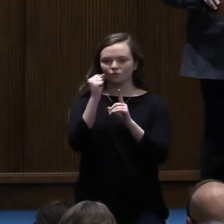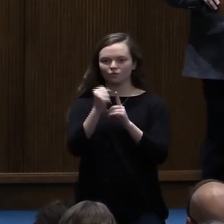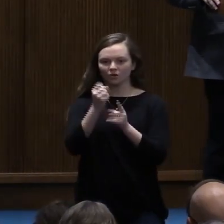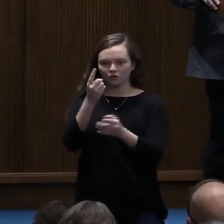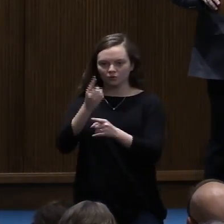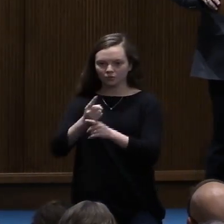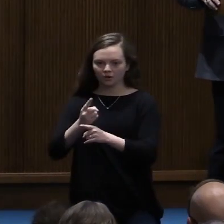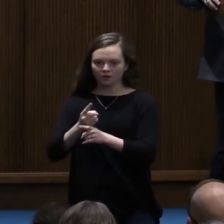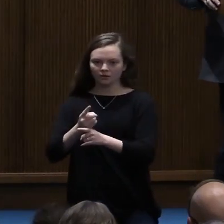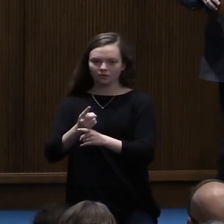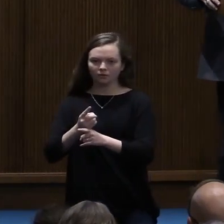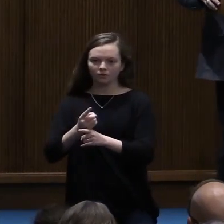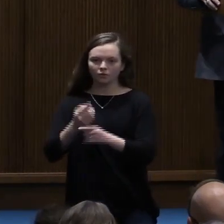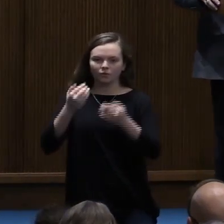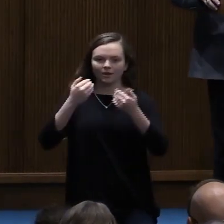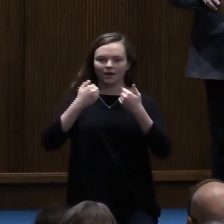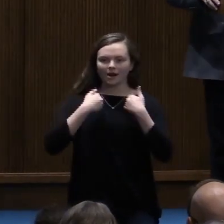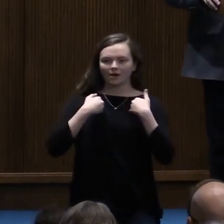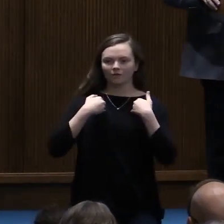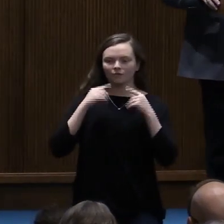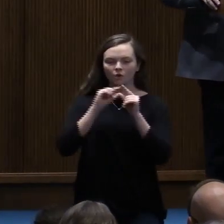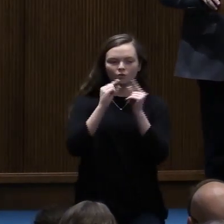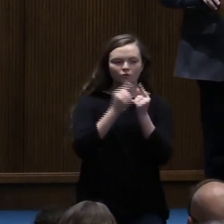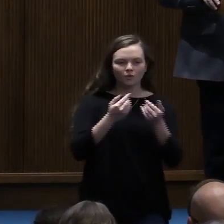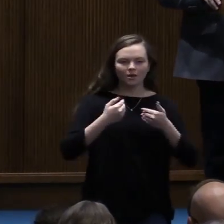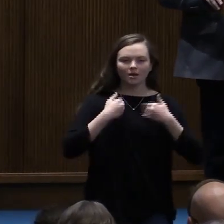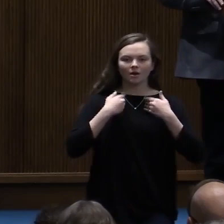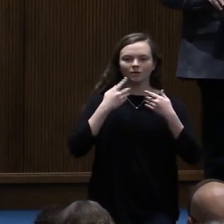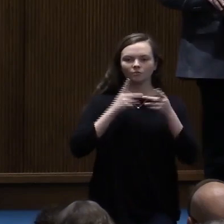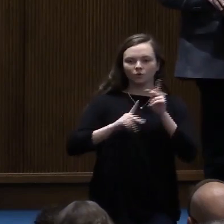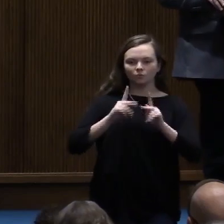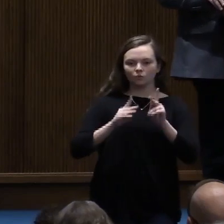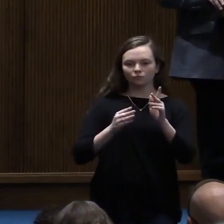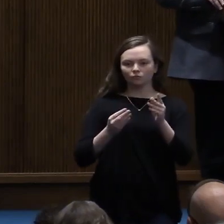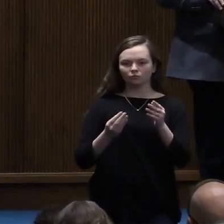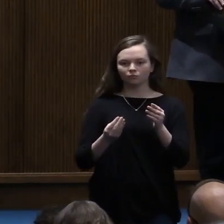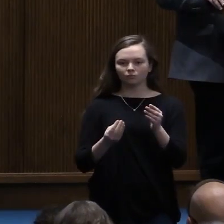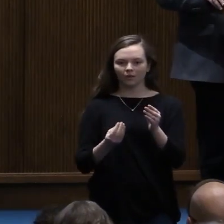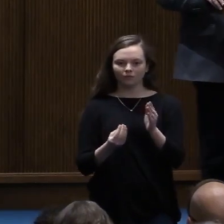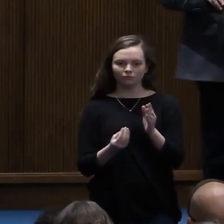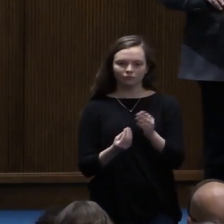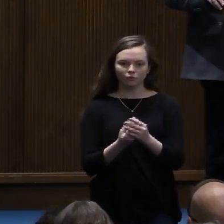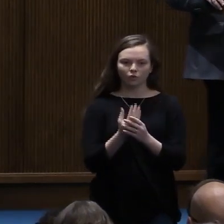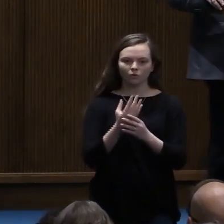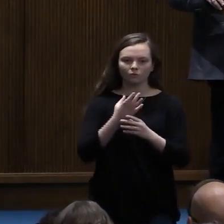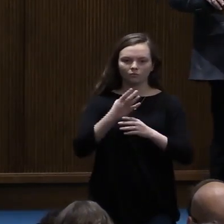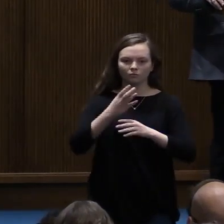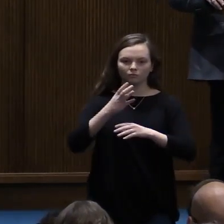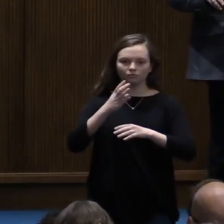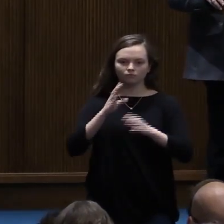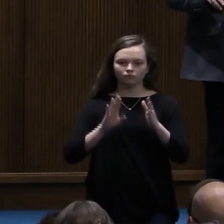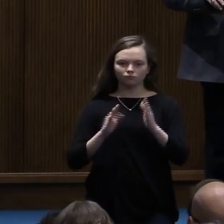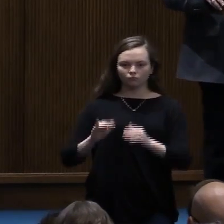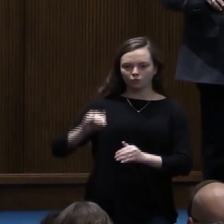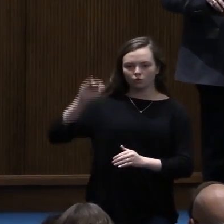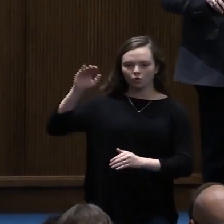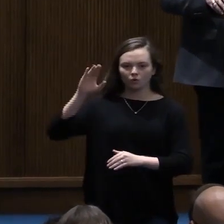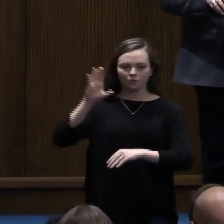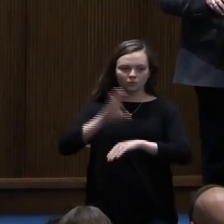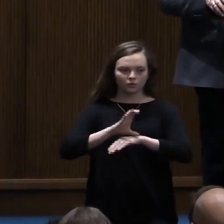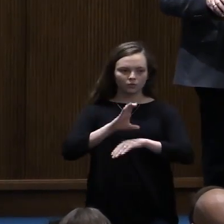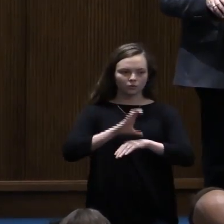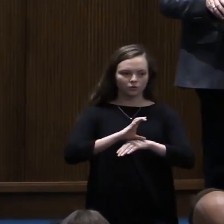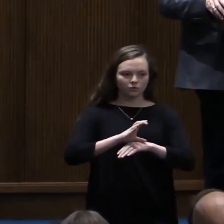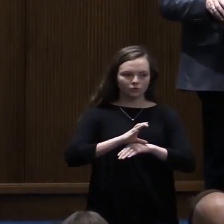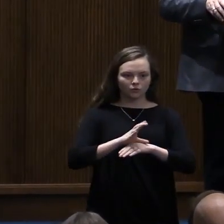We have a group of young people growing up in the church that are most socially conscious, most volunteering,